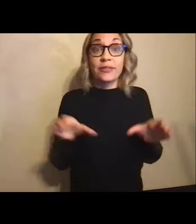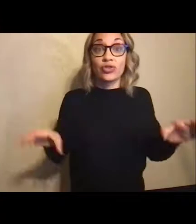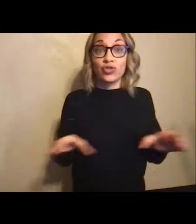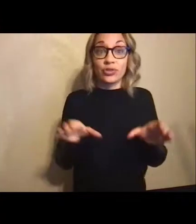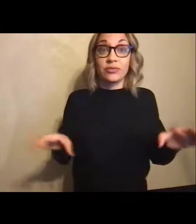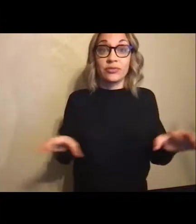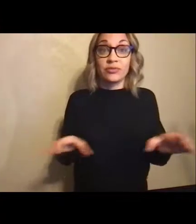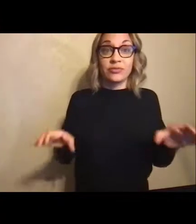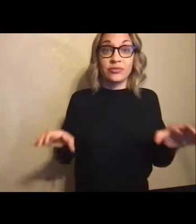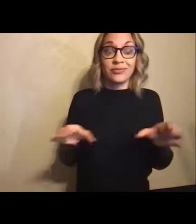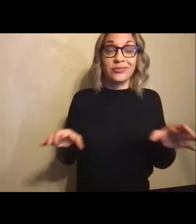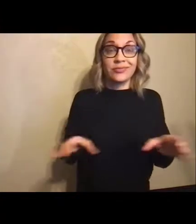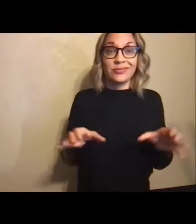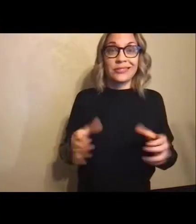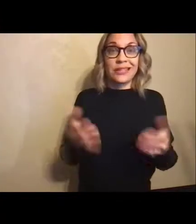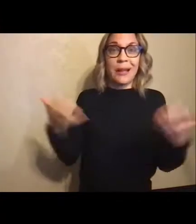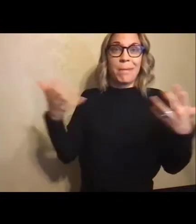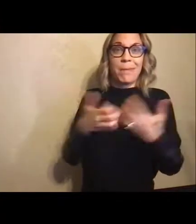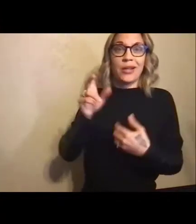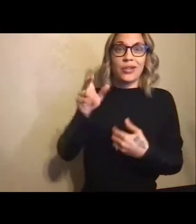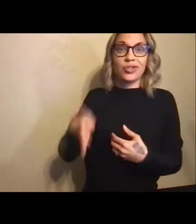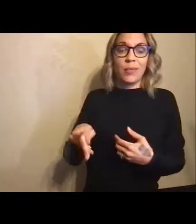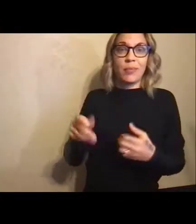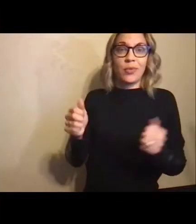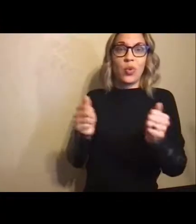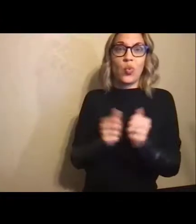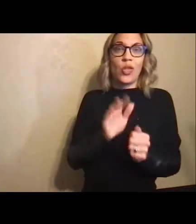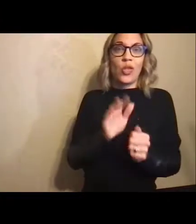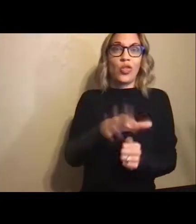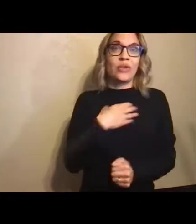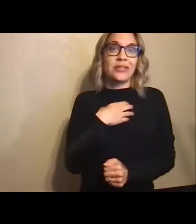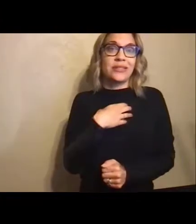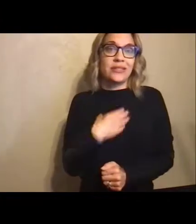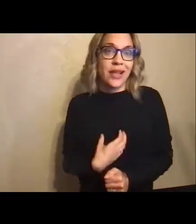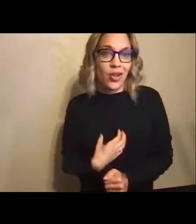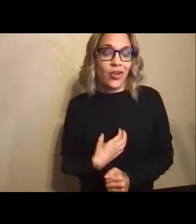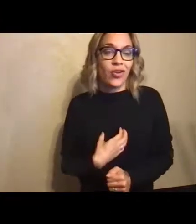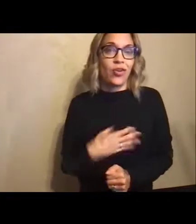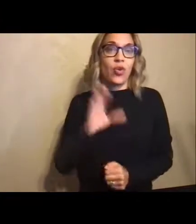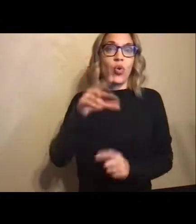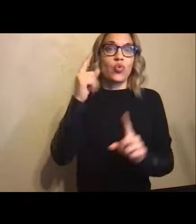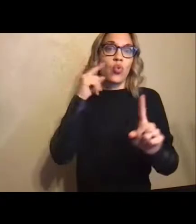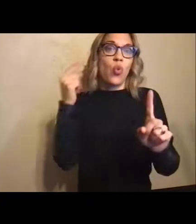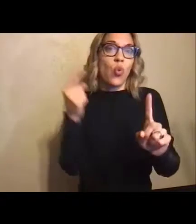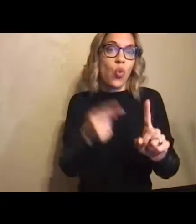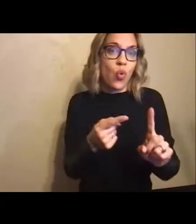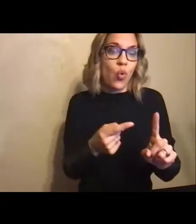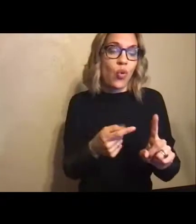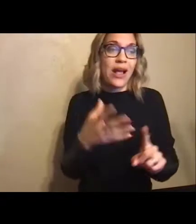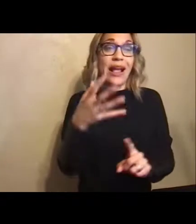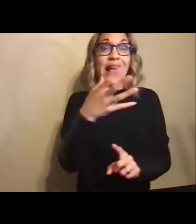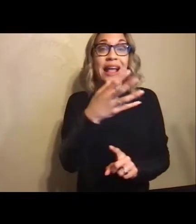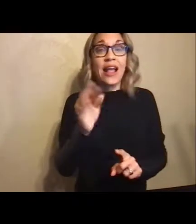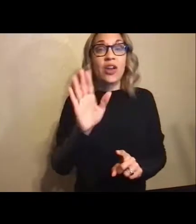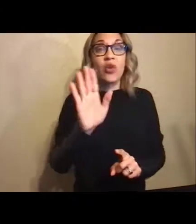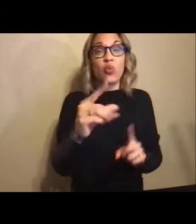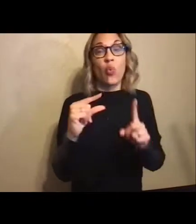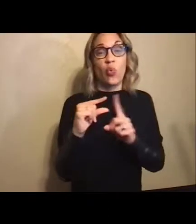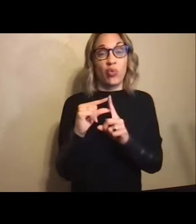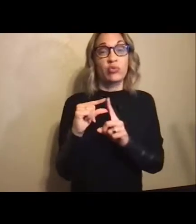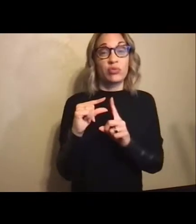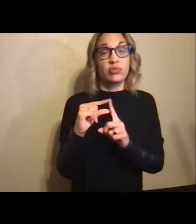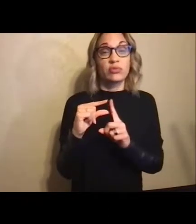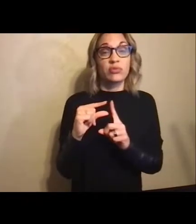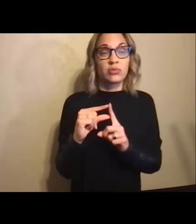So really, you have to make sure that your actions are in alignment with your desires and with your goals, what